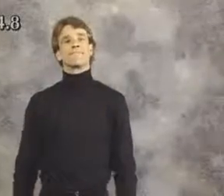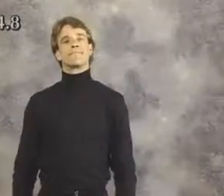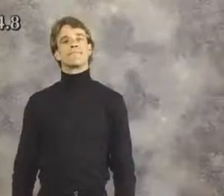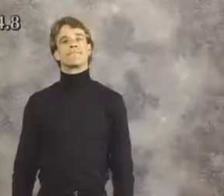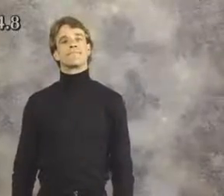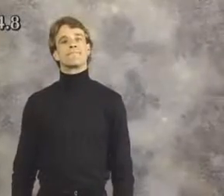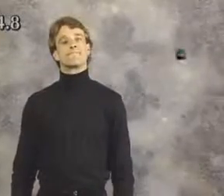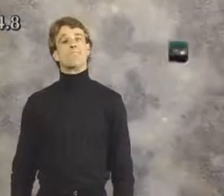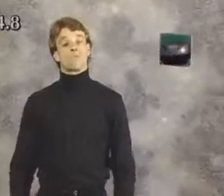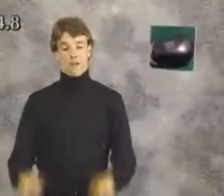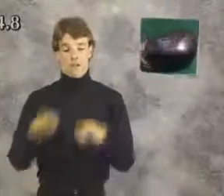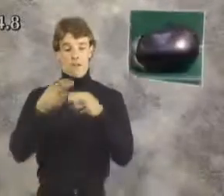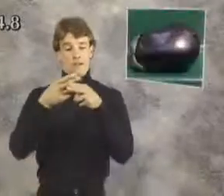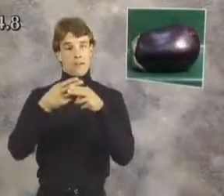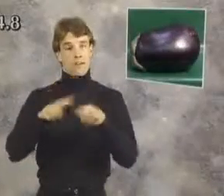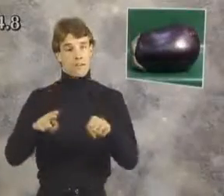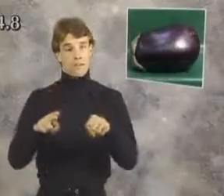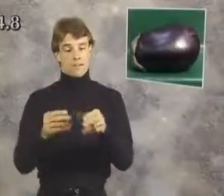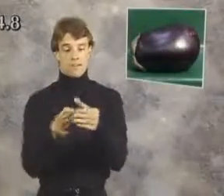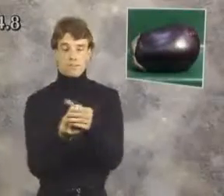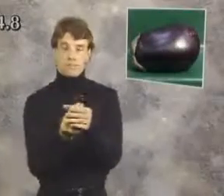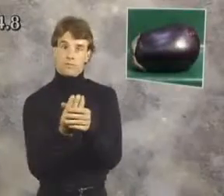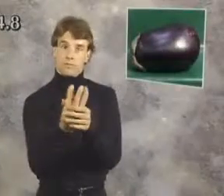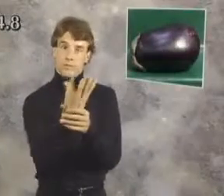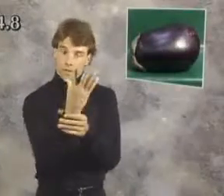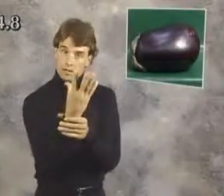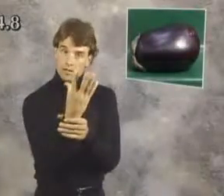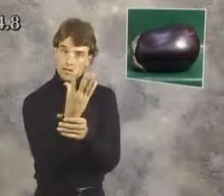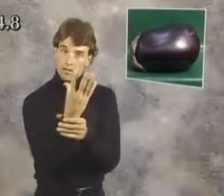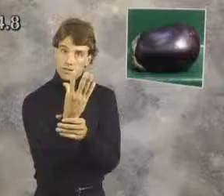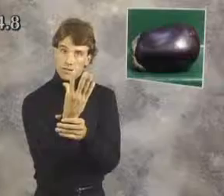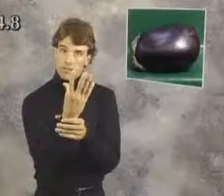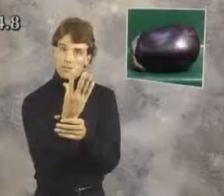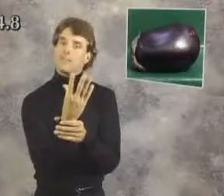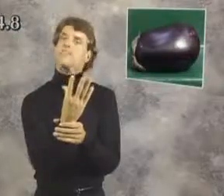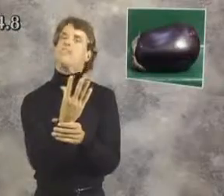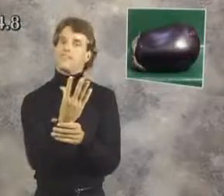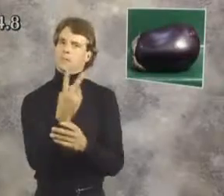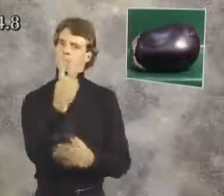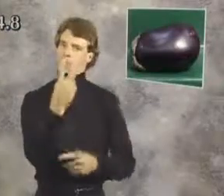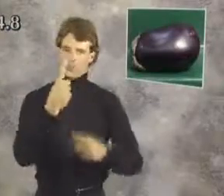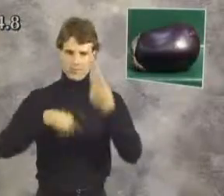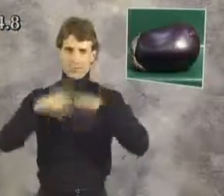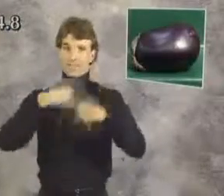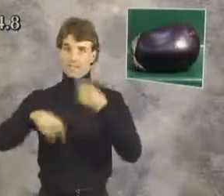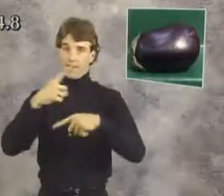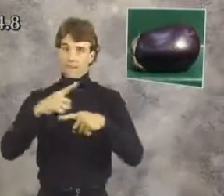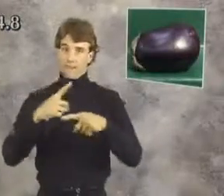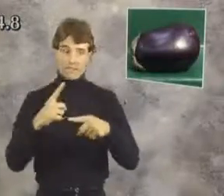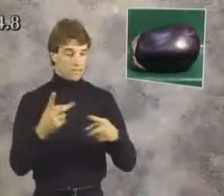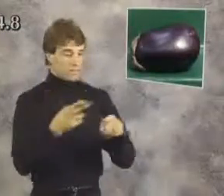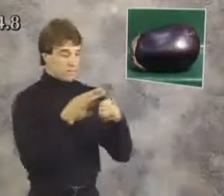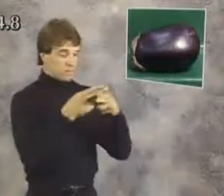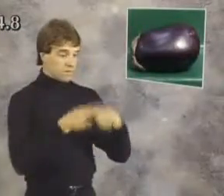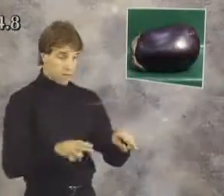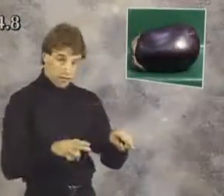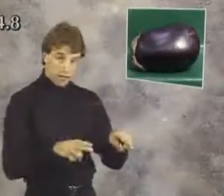Eggplant. This is a compound sign